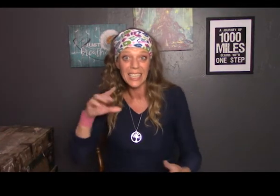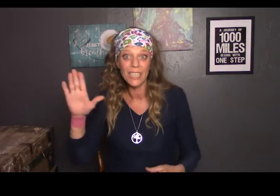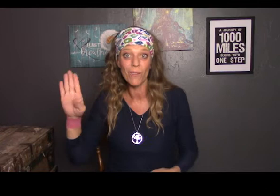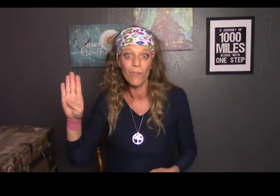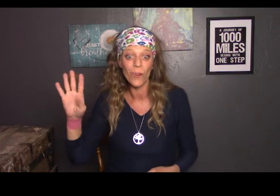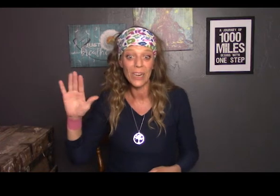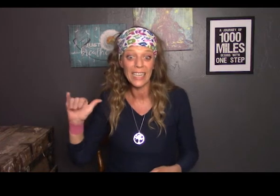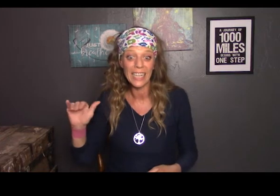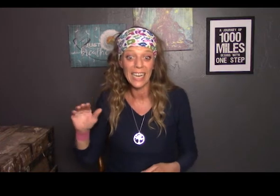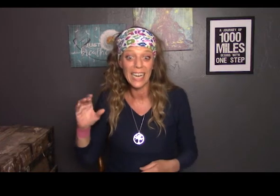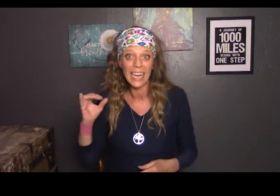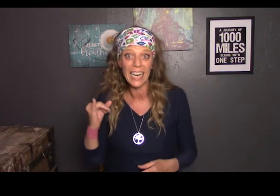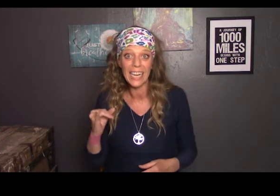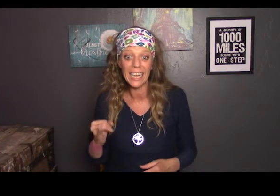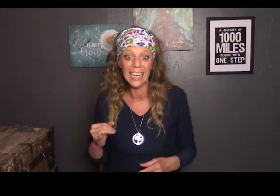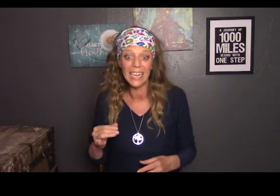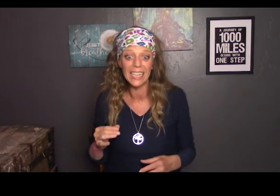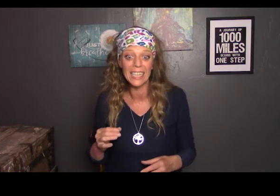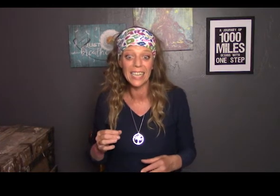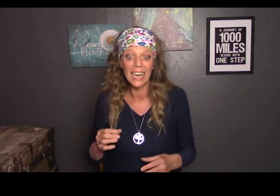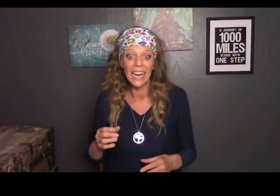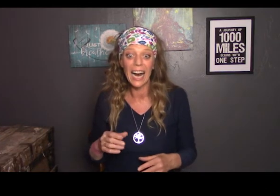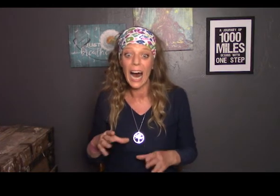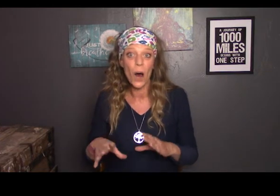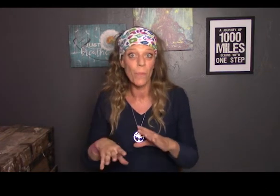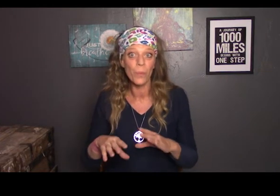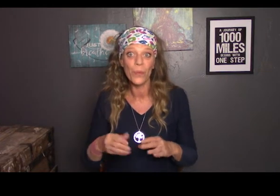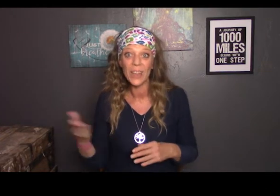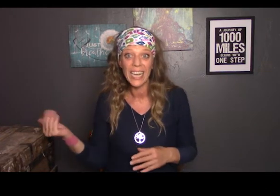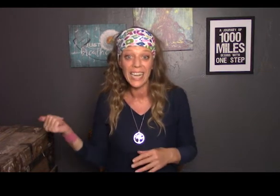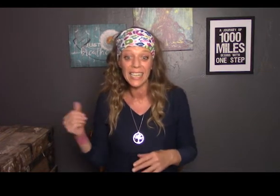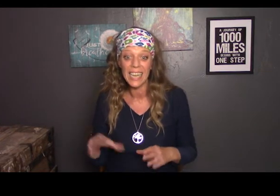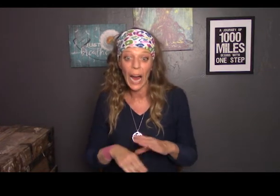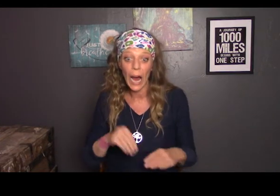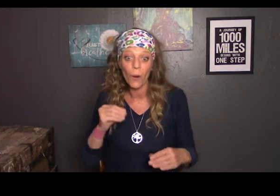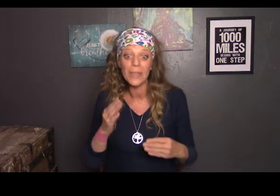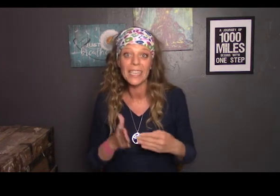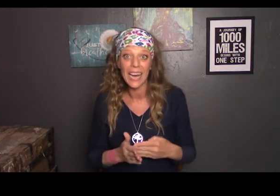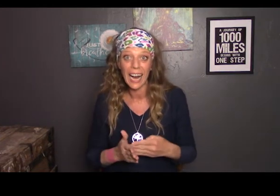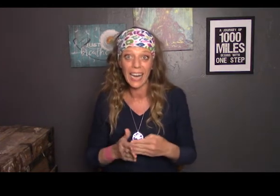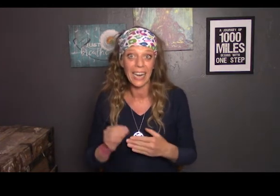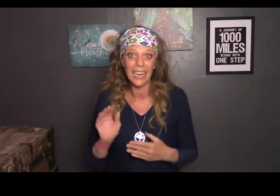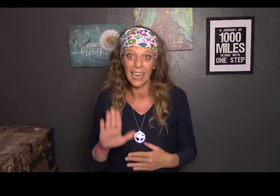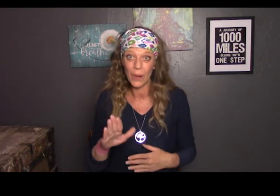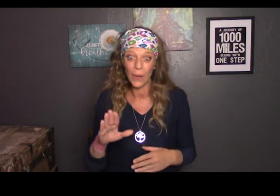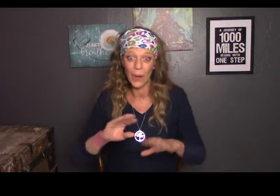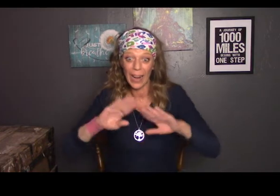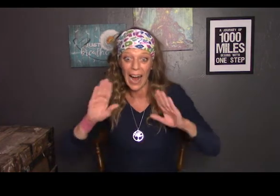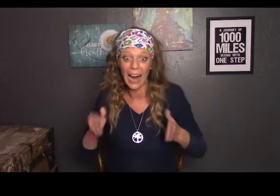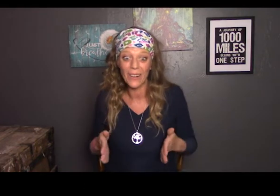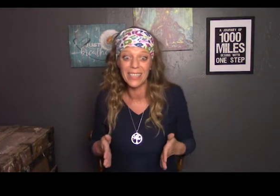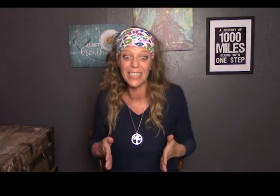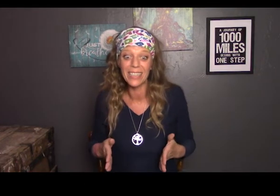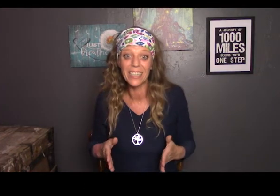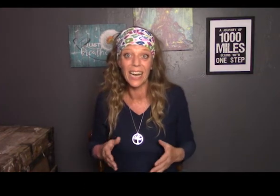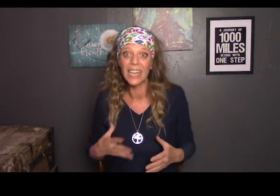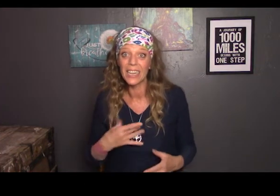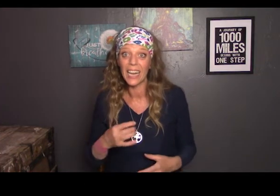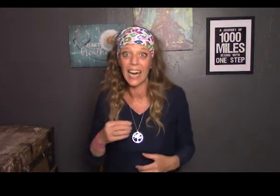Lesson 14 is things outside your house,